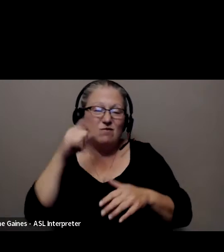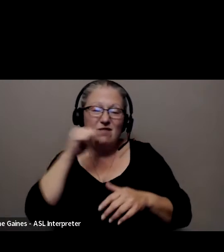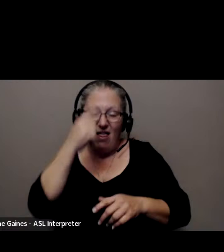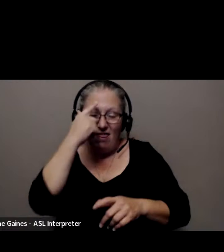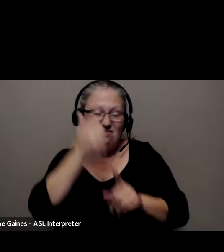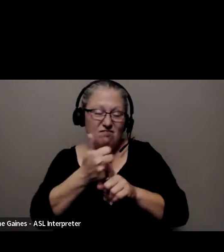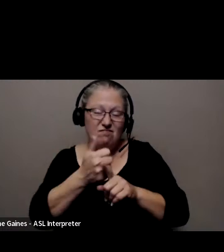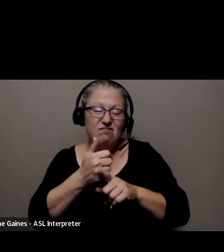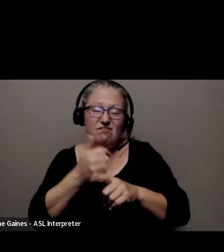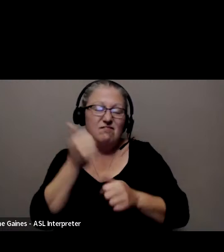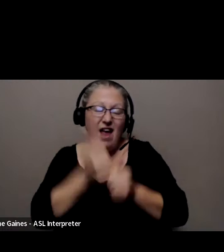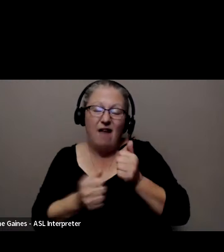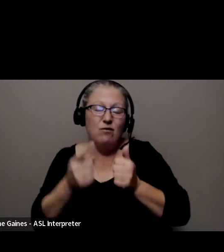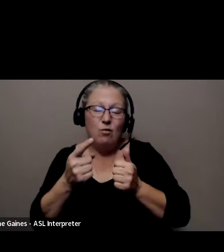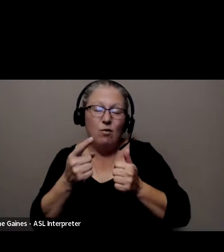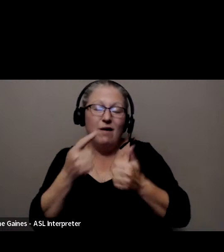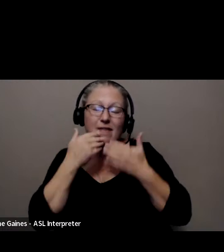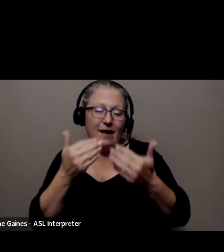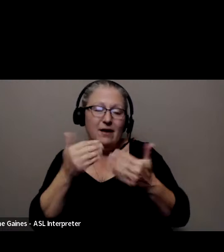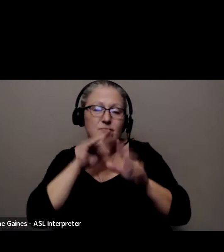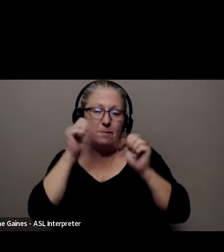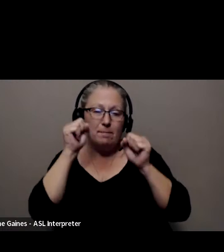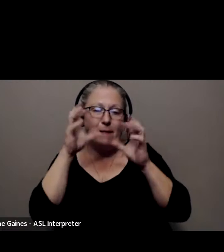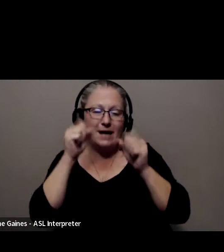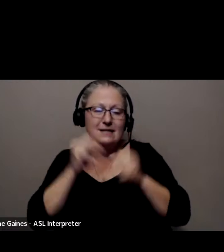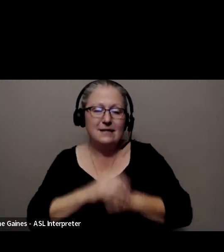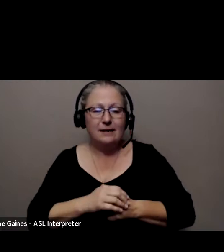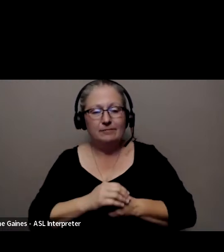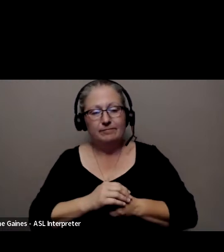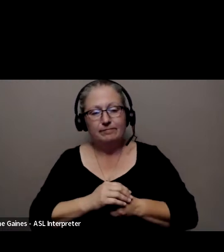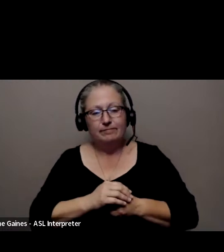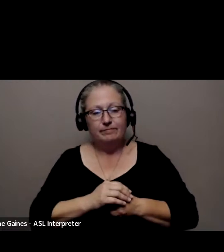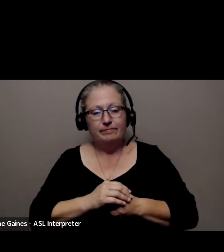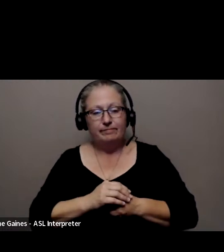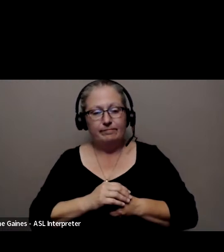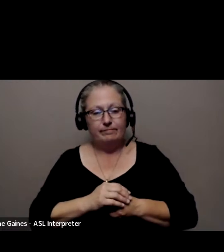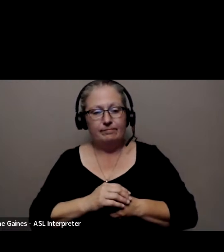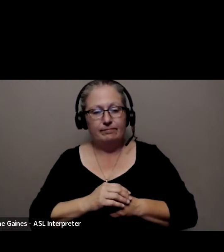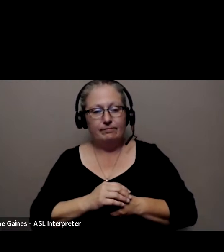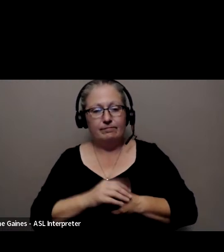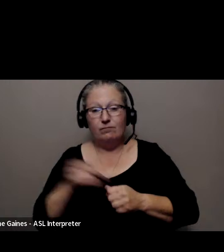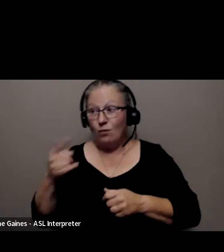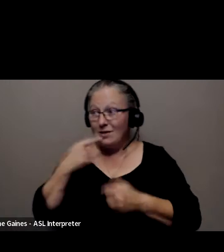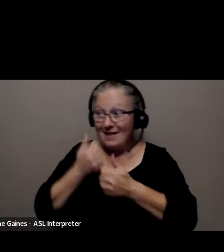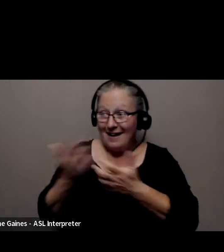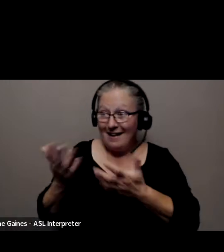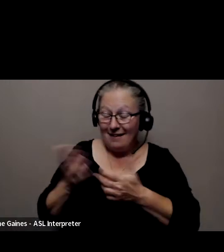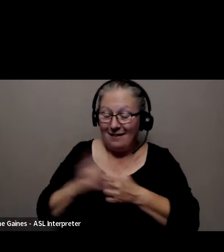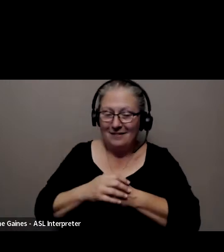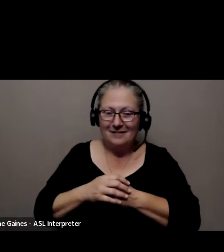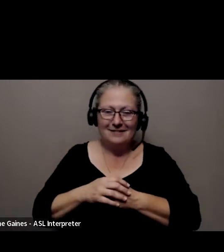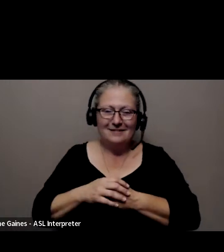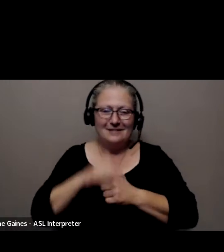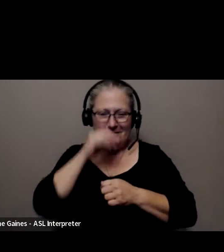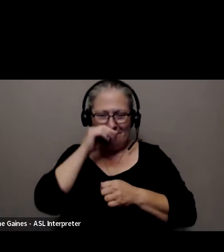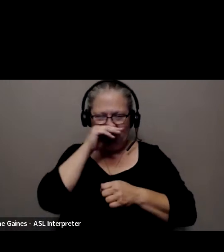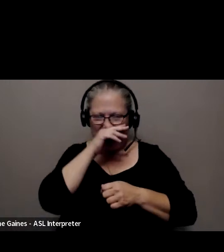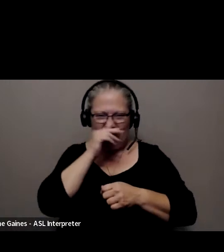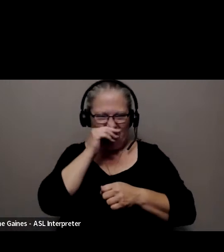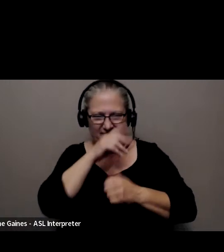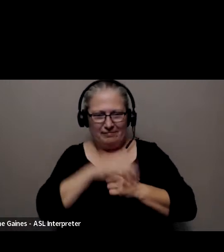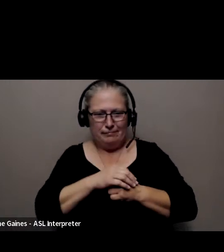This was amazing. Thank you. Do you want to say? Okay.